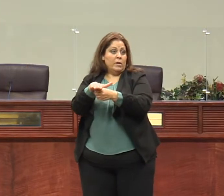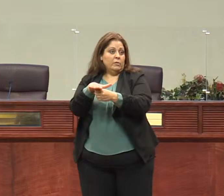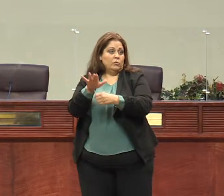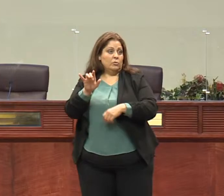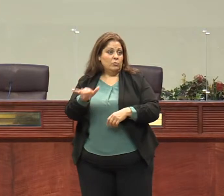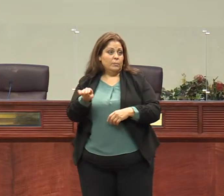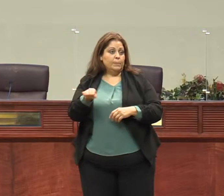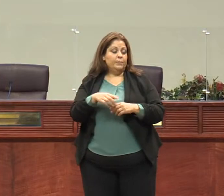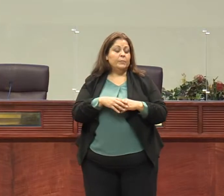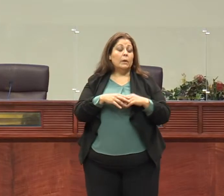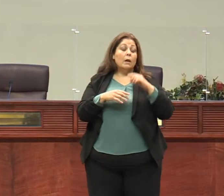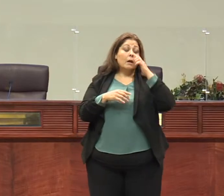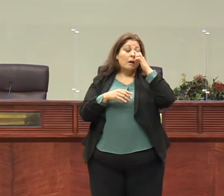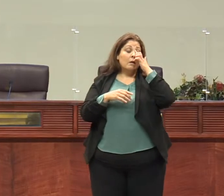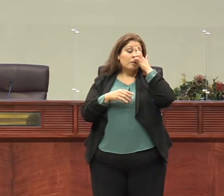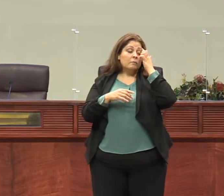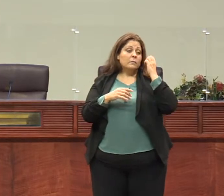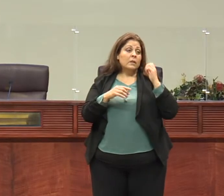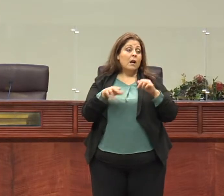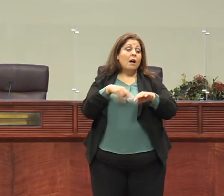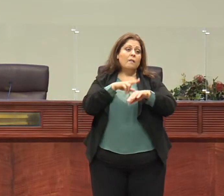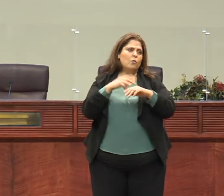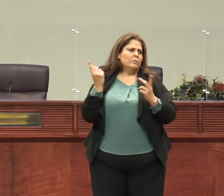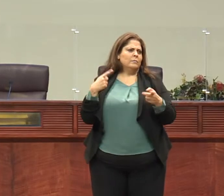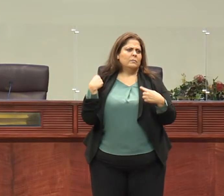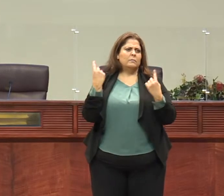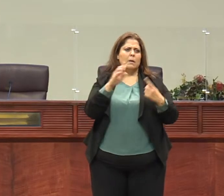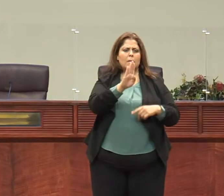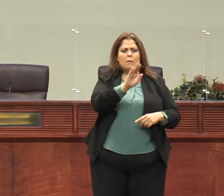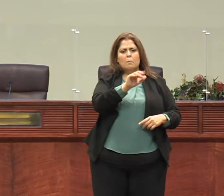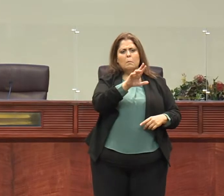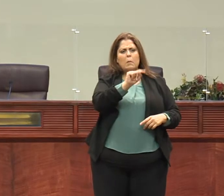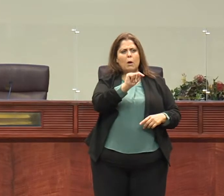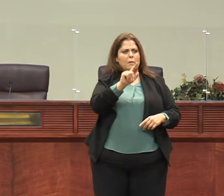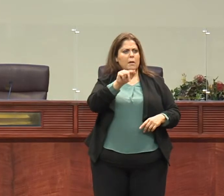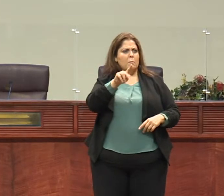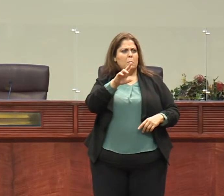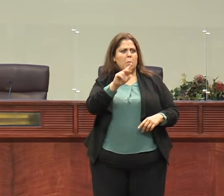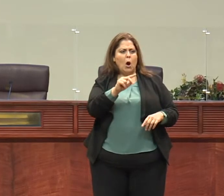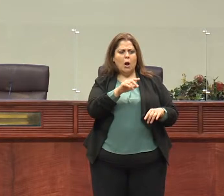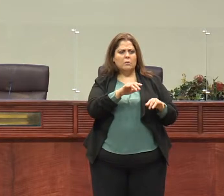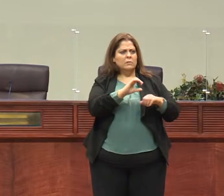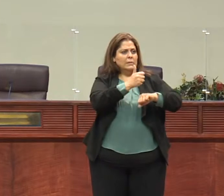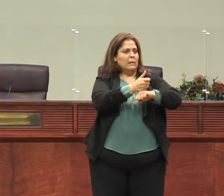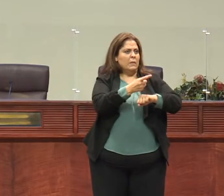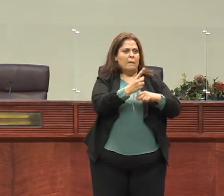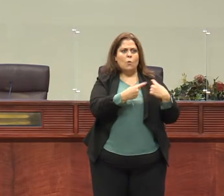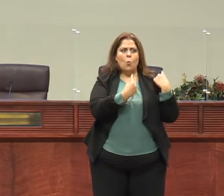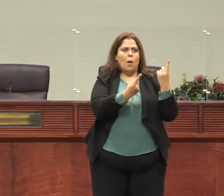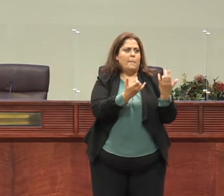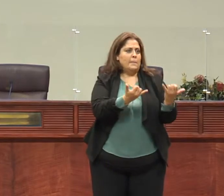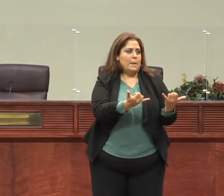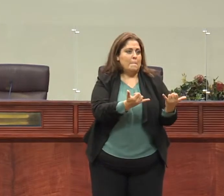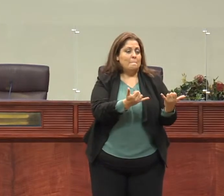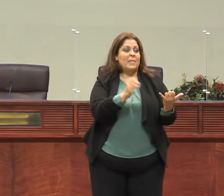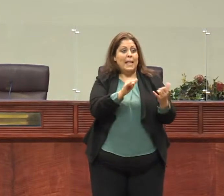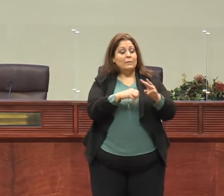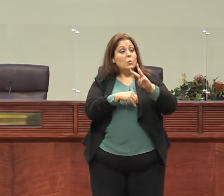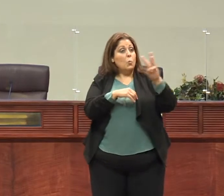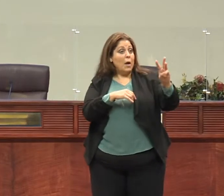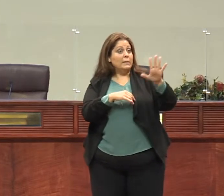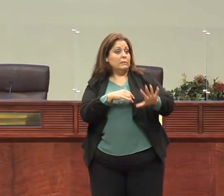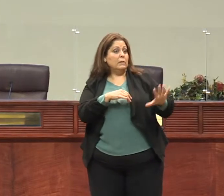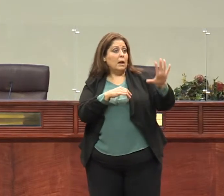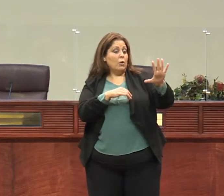been in the Barnett Park location for quite some time, and that primarily is in West Orange County, even